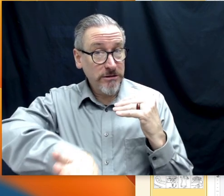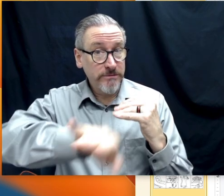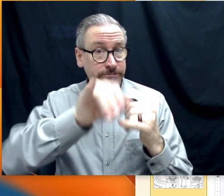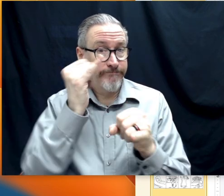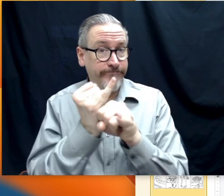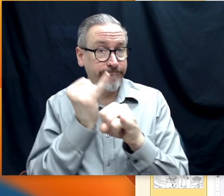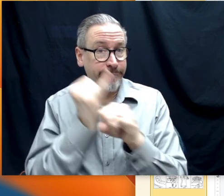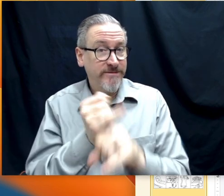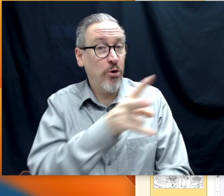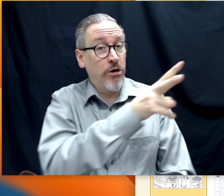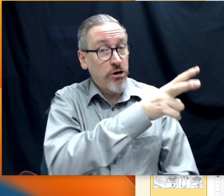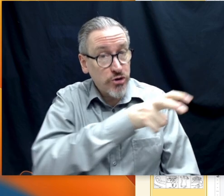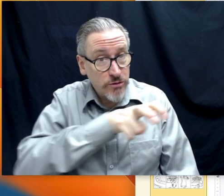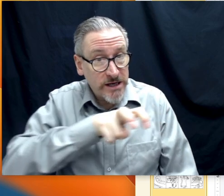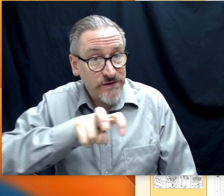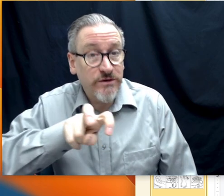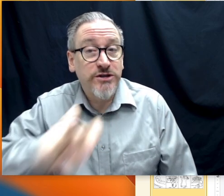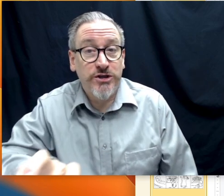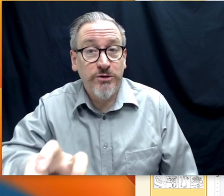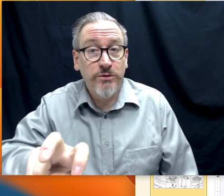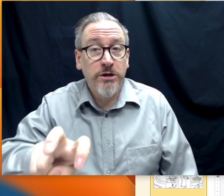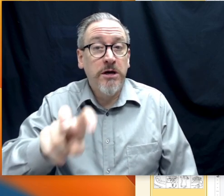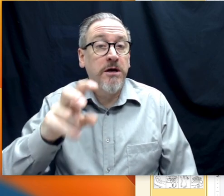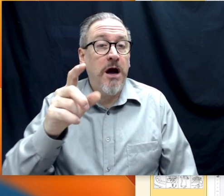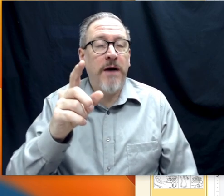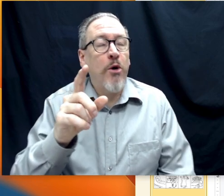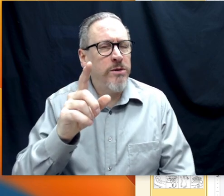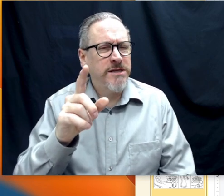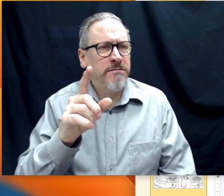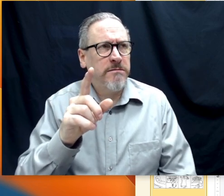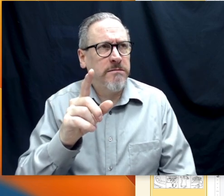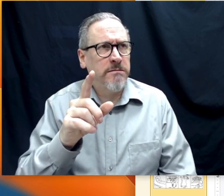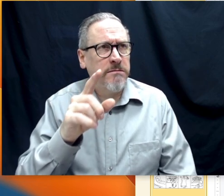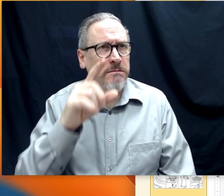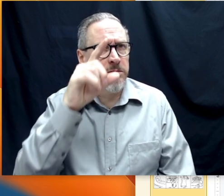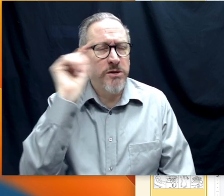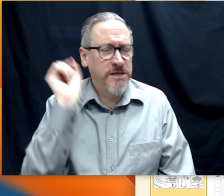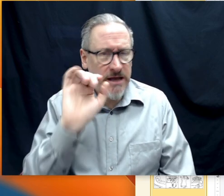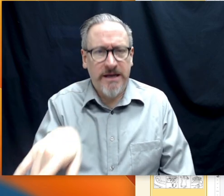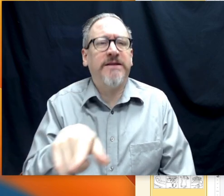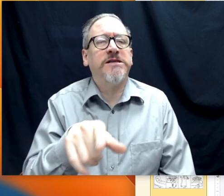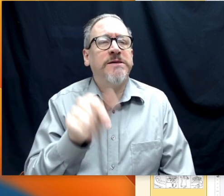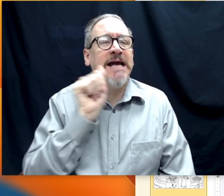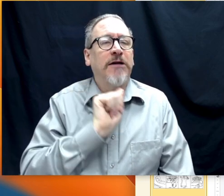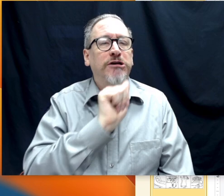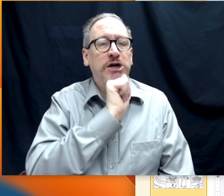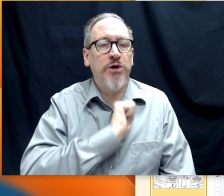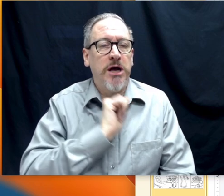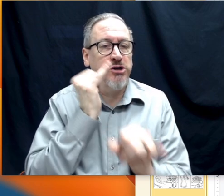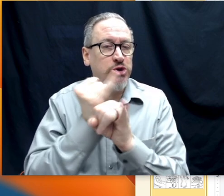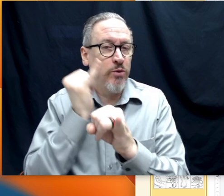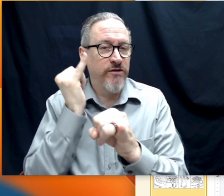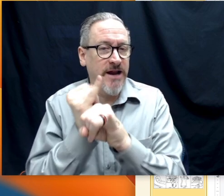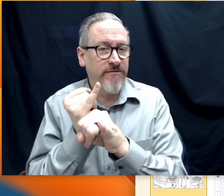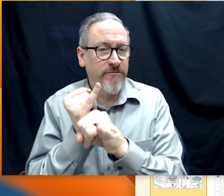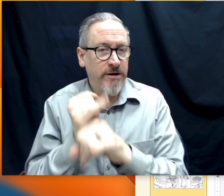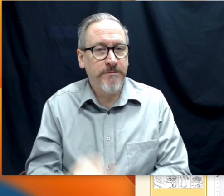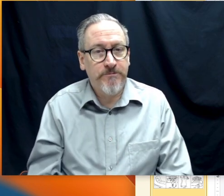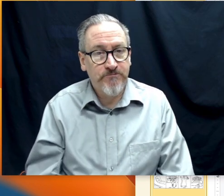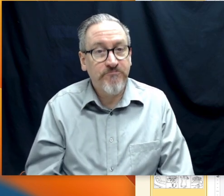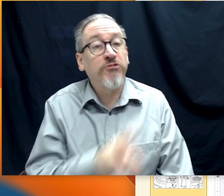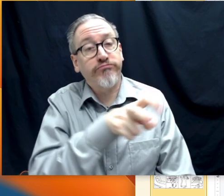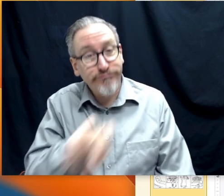Entered or transferred to. It wasn't Gallaudet. This is Arizona School for the Deaf,